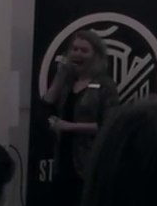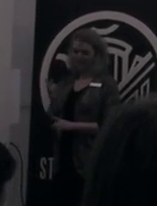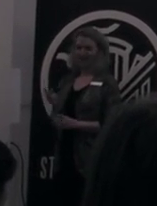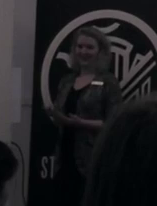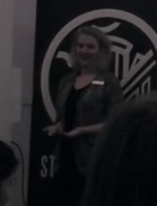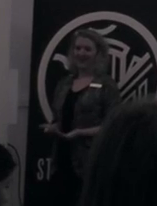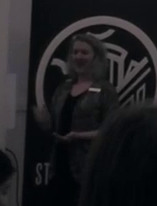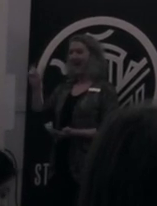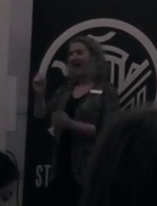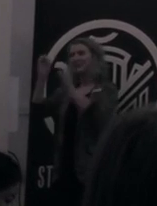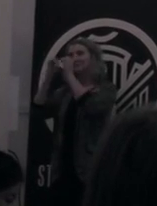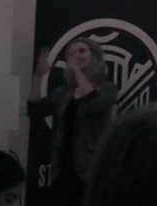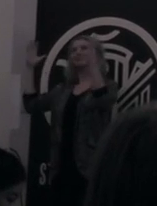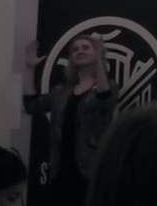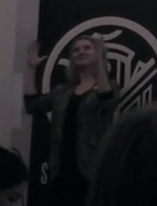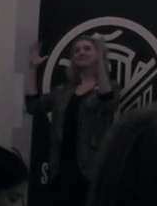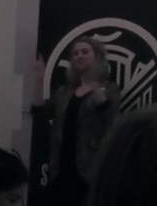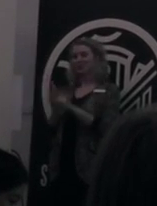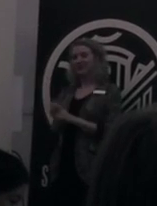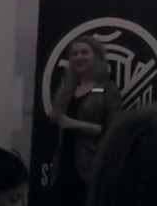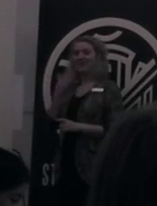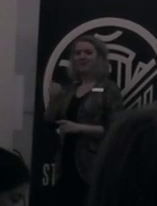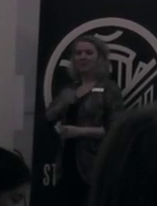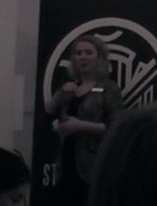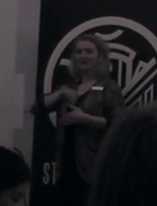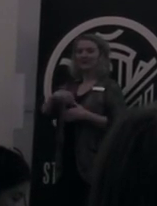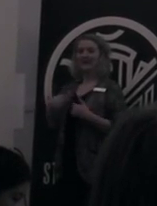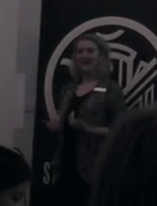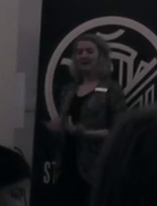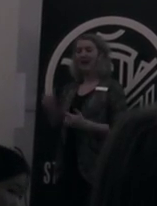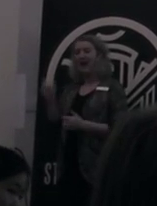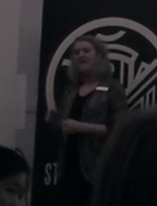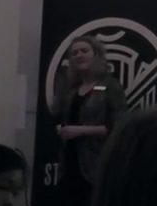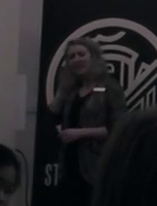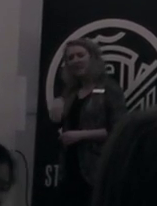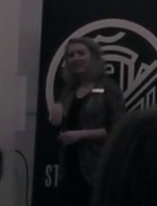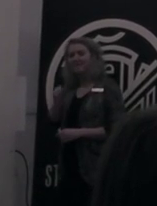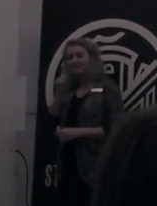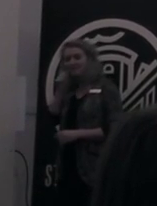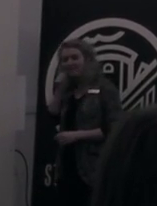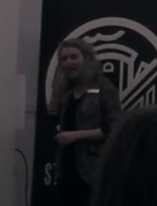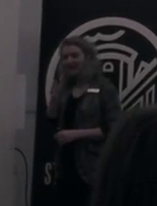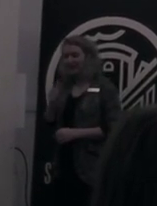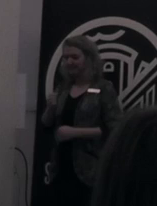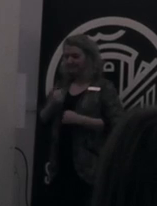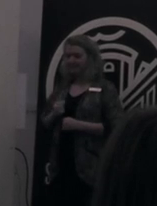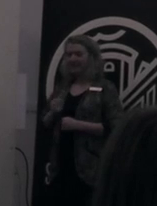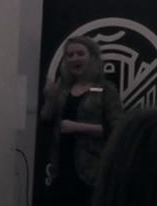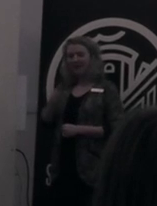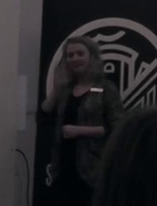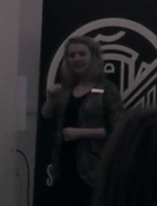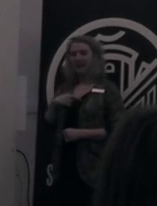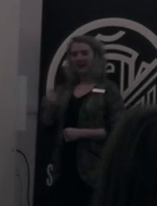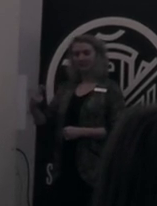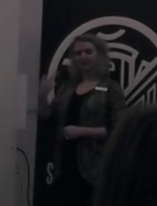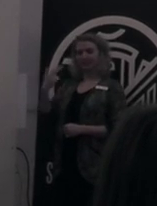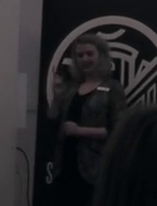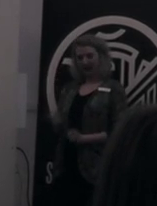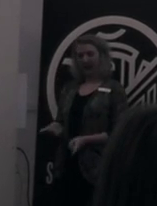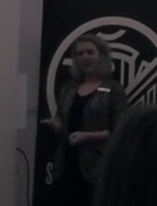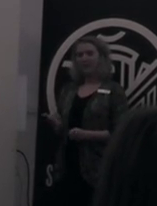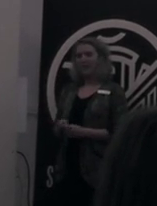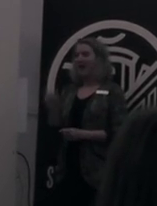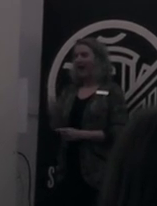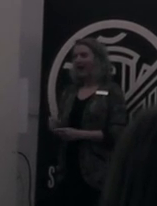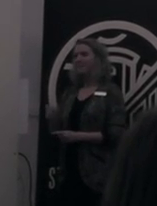He dreamed it. That's what gave him the courage to know, going in every day, knowing that he was going to be killed. He believed